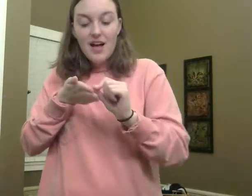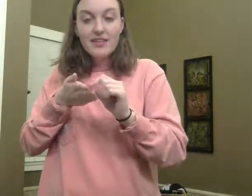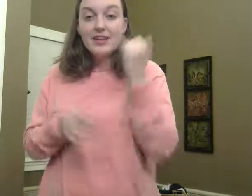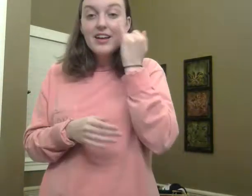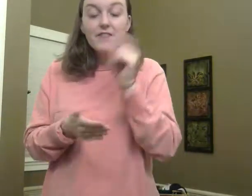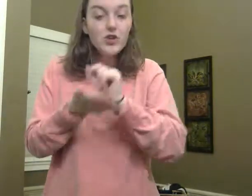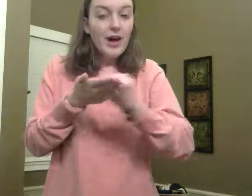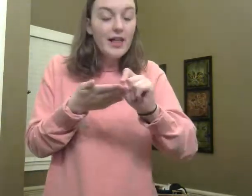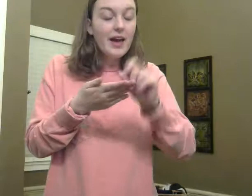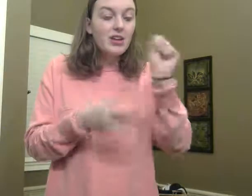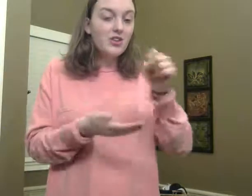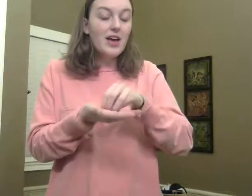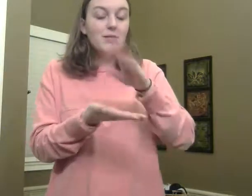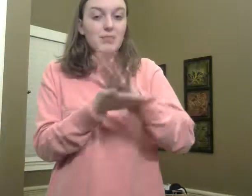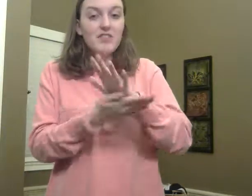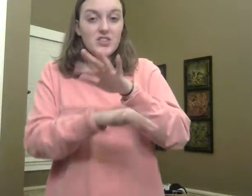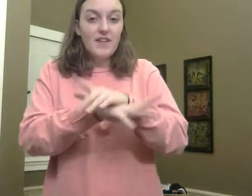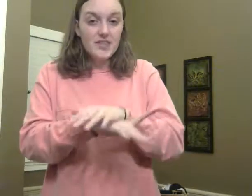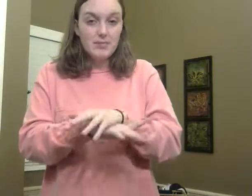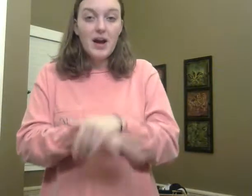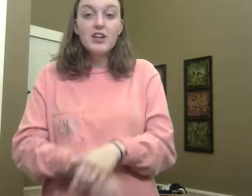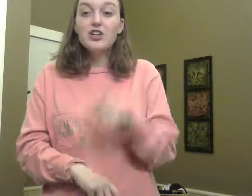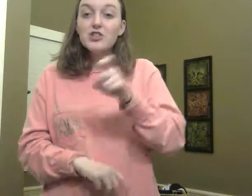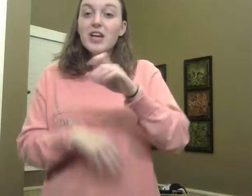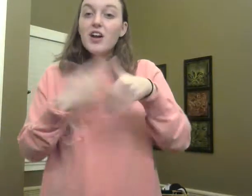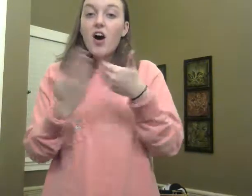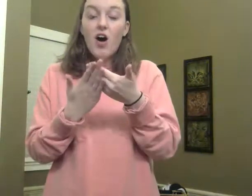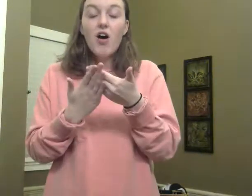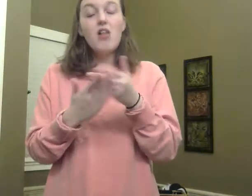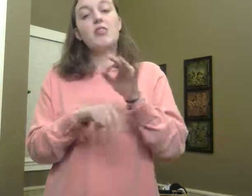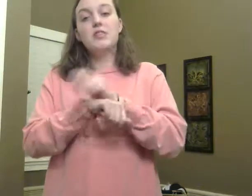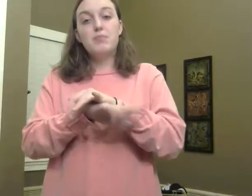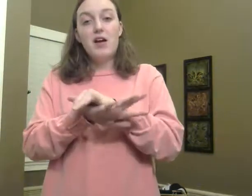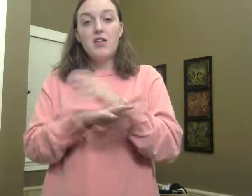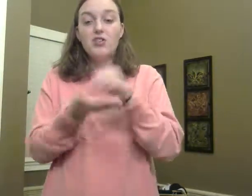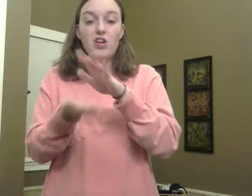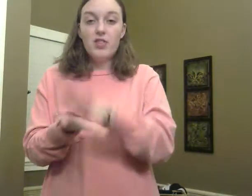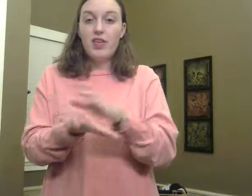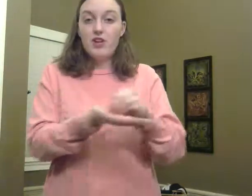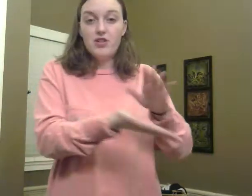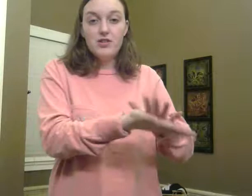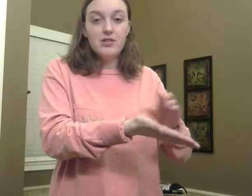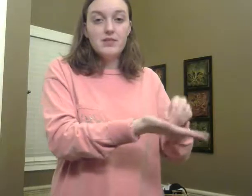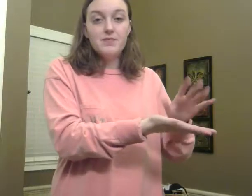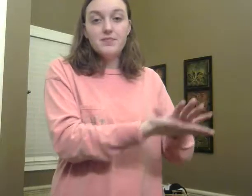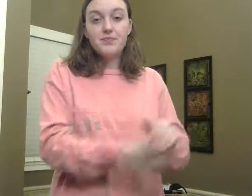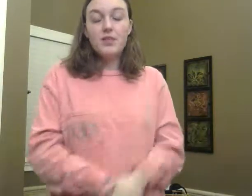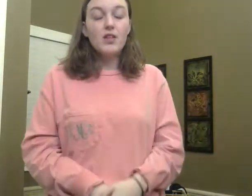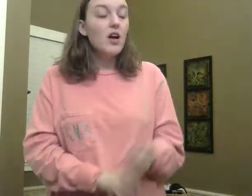can give yourself a spider because you need all the spiders you can get on there. Okay, Emily, here we go. It says, since the title of the article